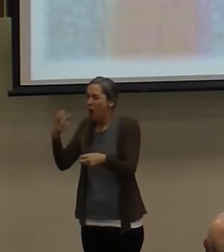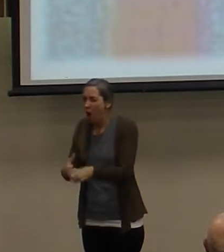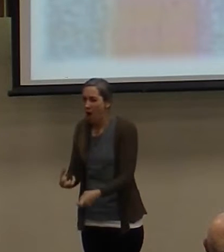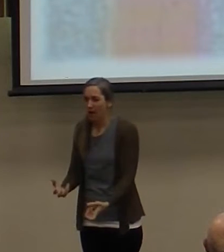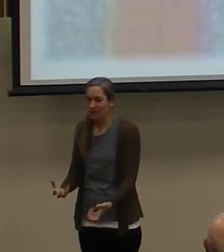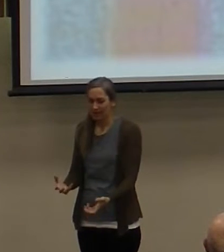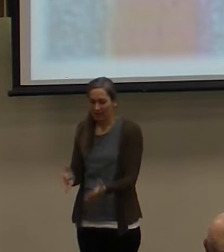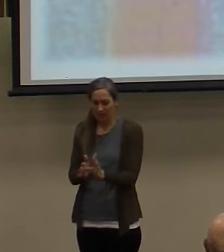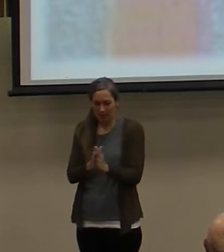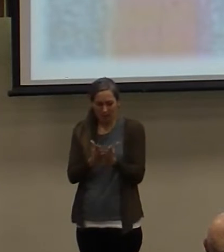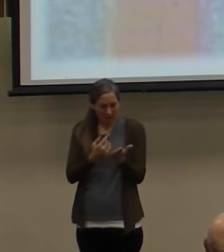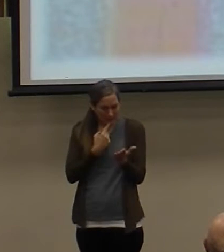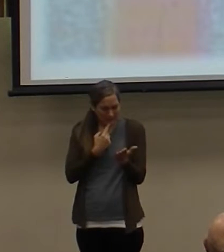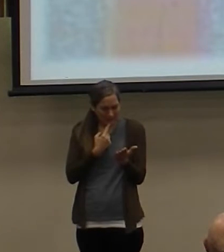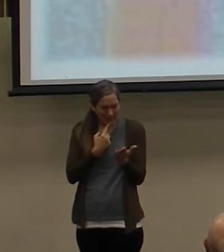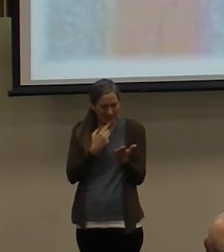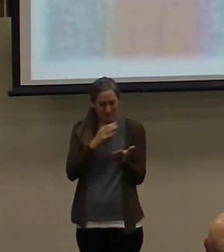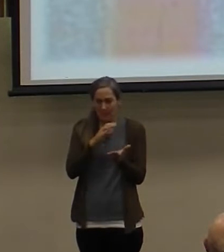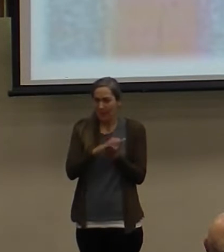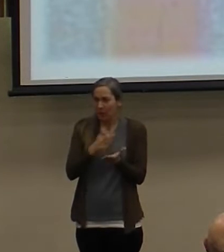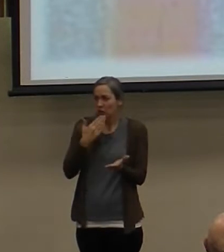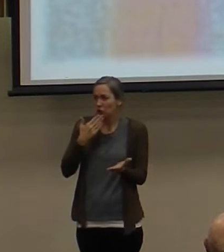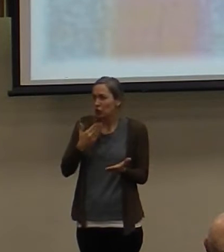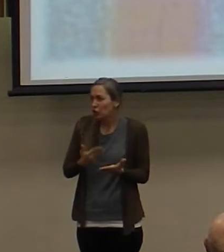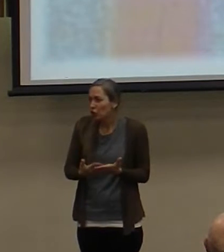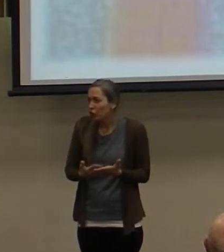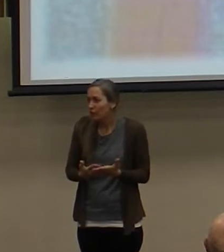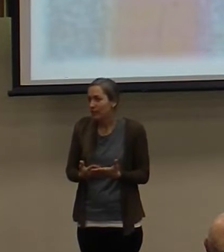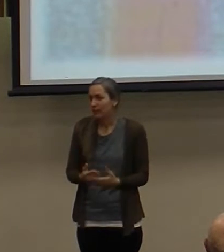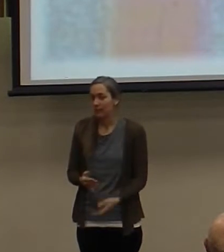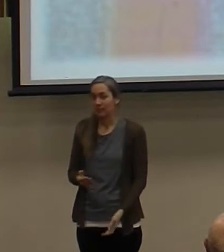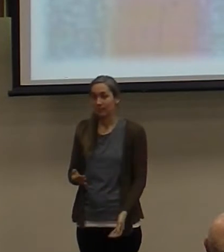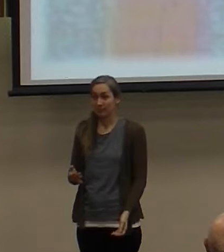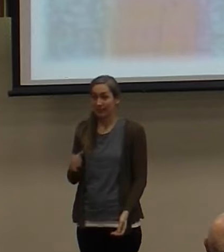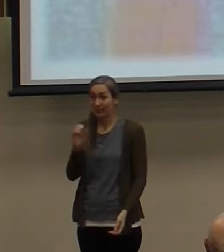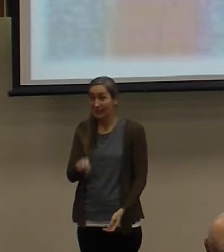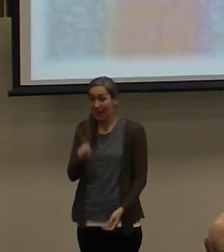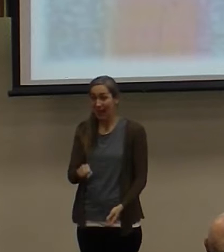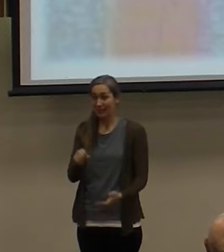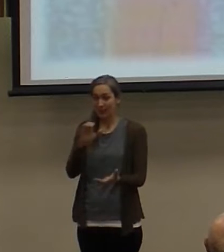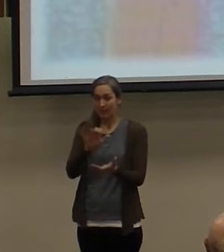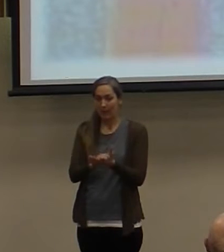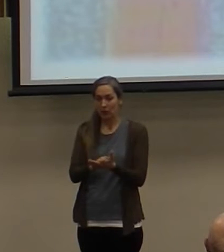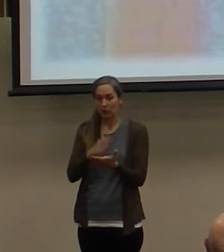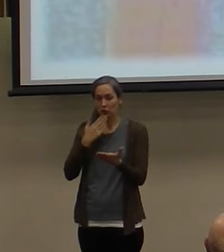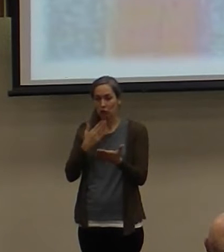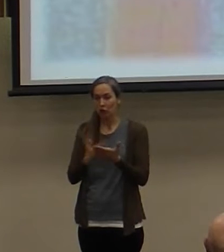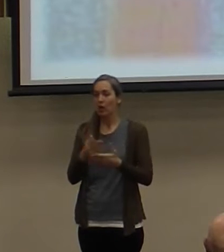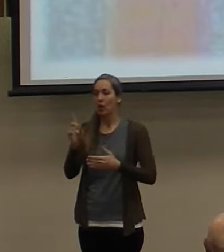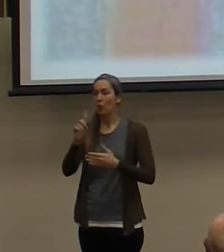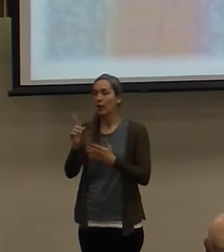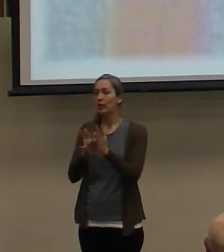good? Absolutely. But where does the Bible ever say that marriage is not hard?